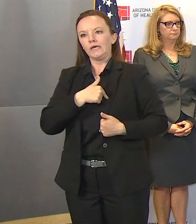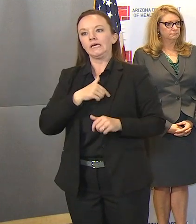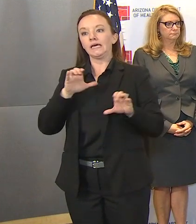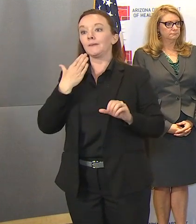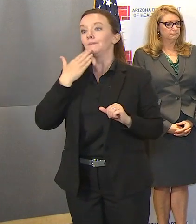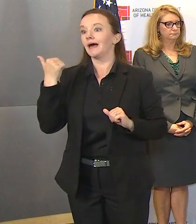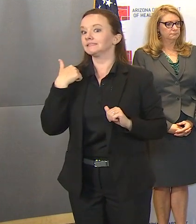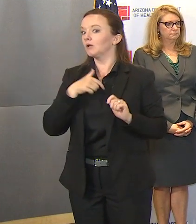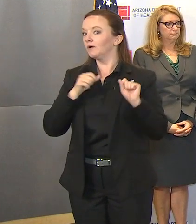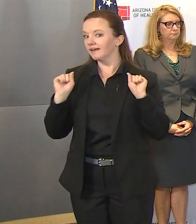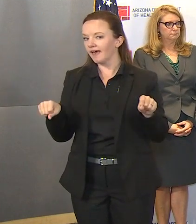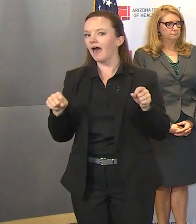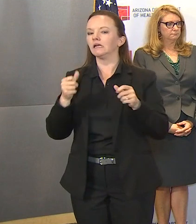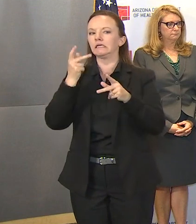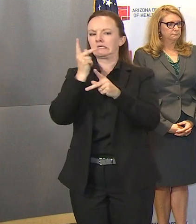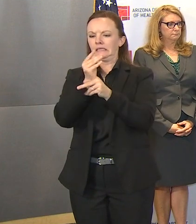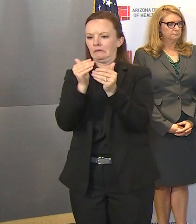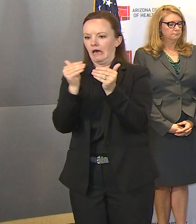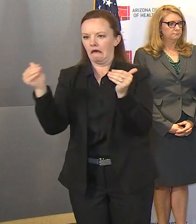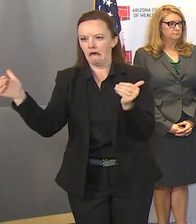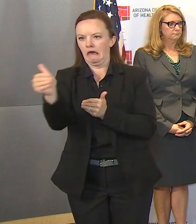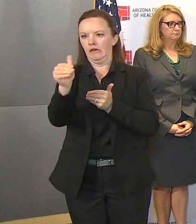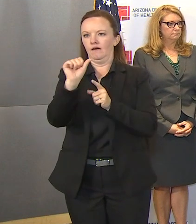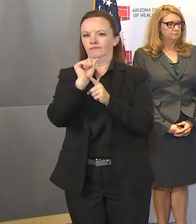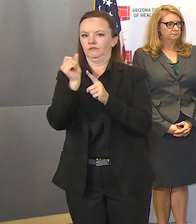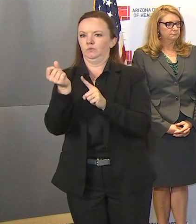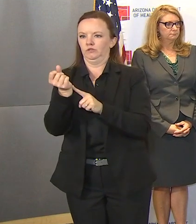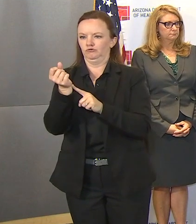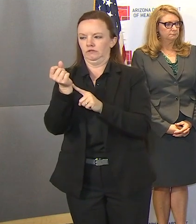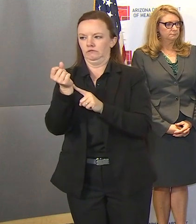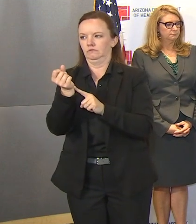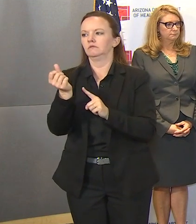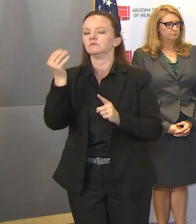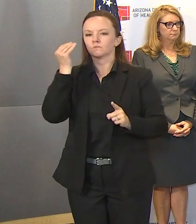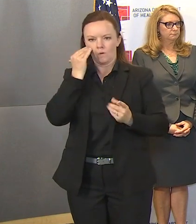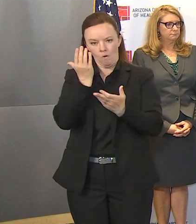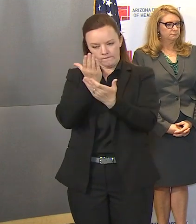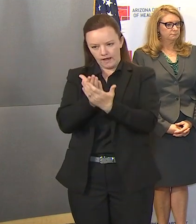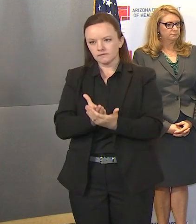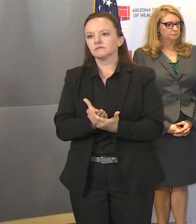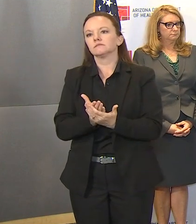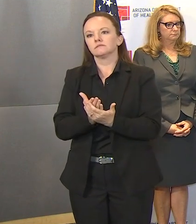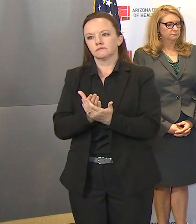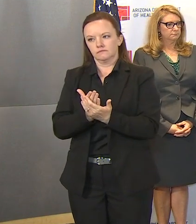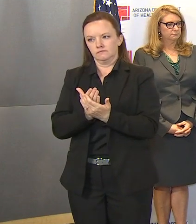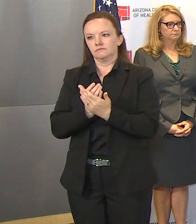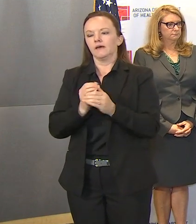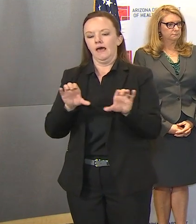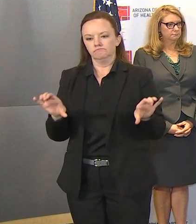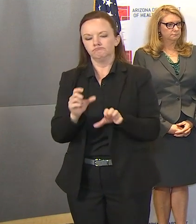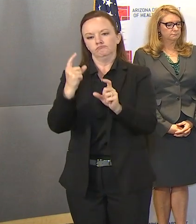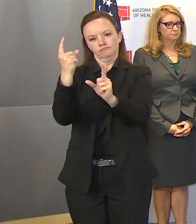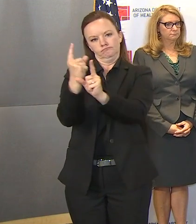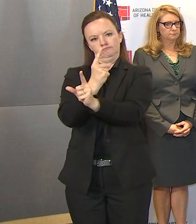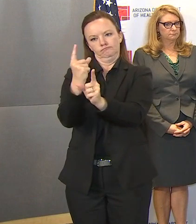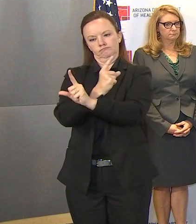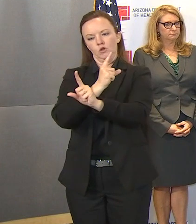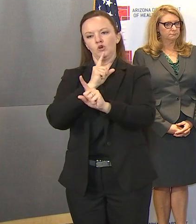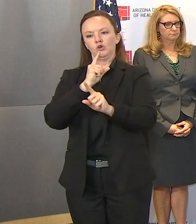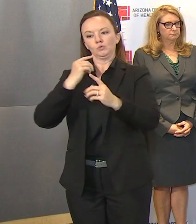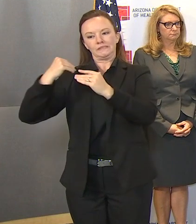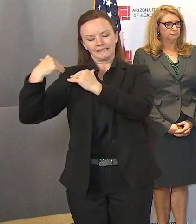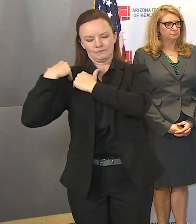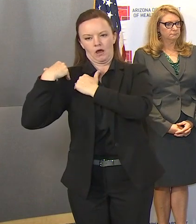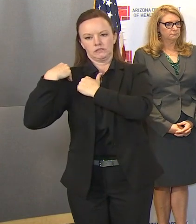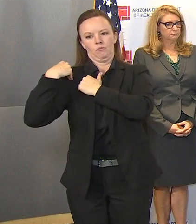ability, stay ahead of the situation, know what the facts are, and make the appropriate,